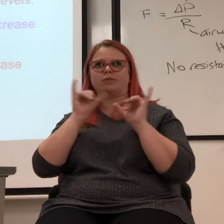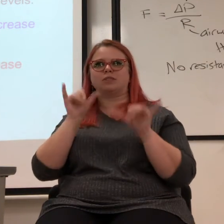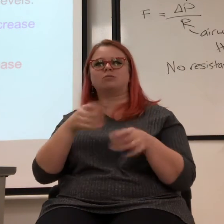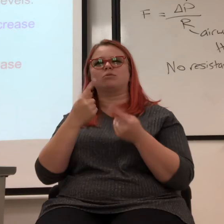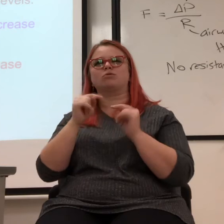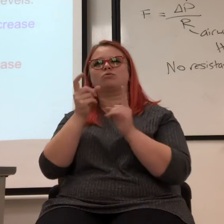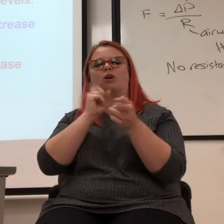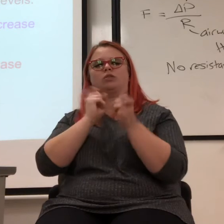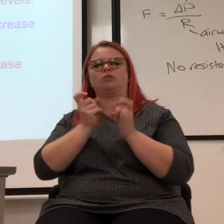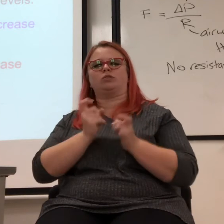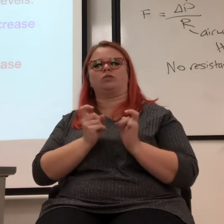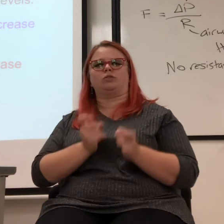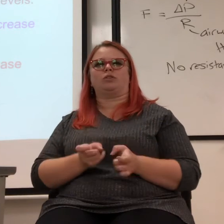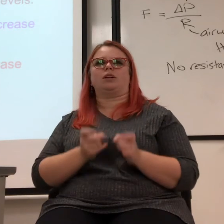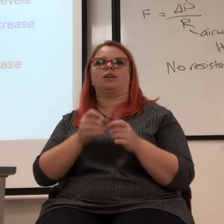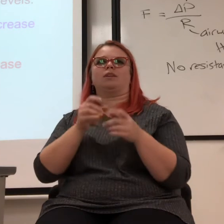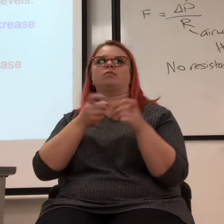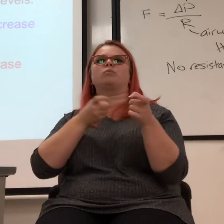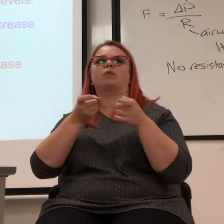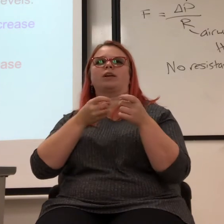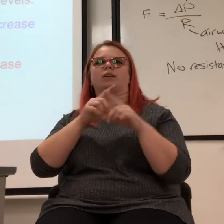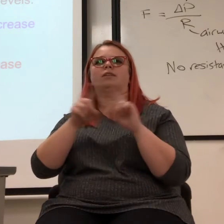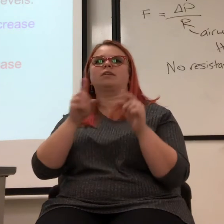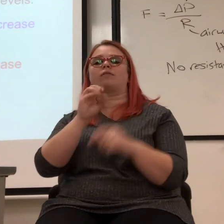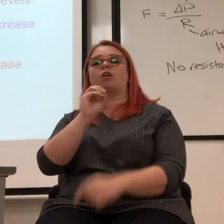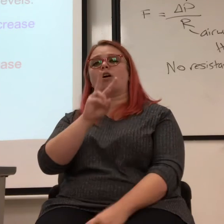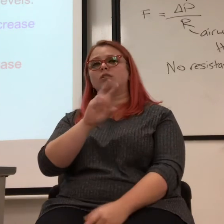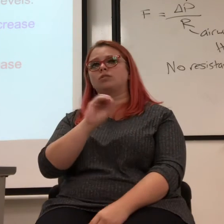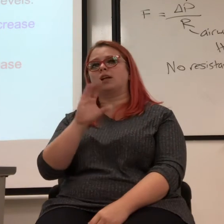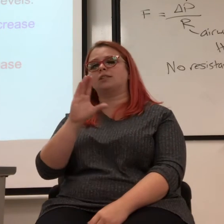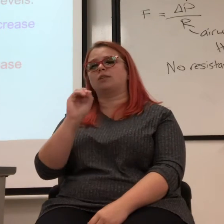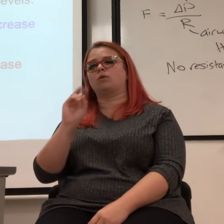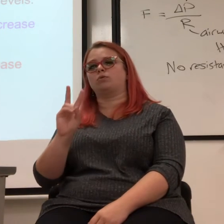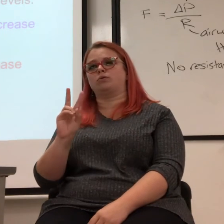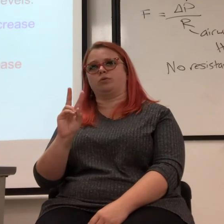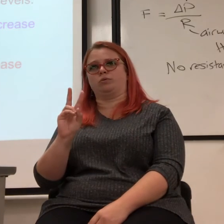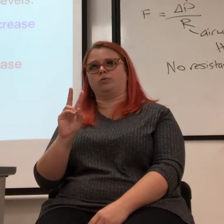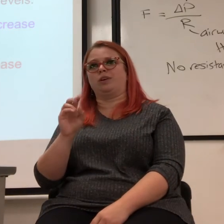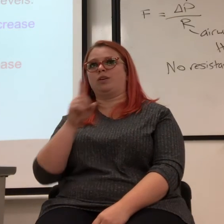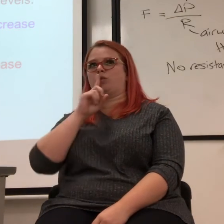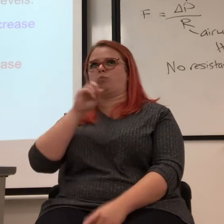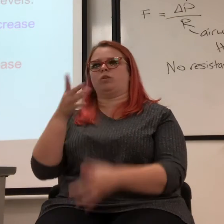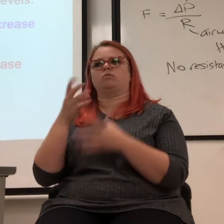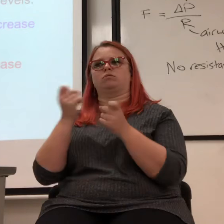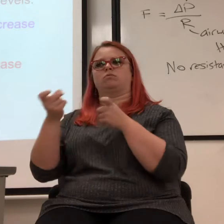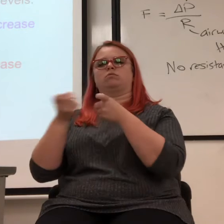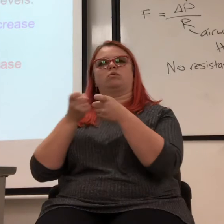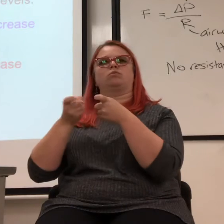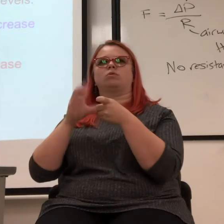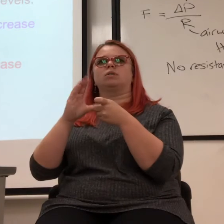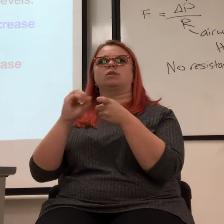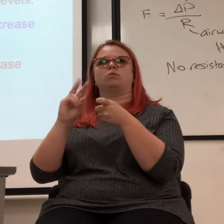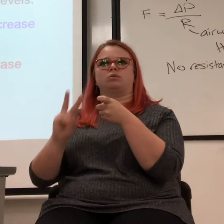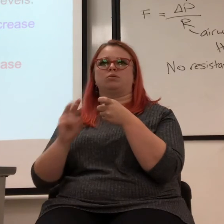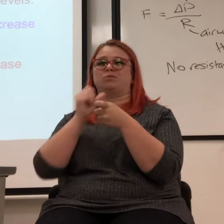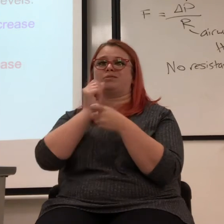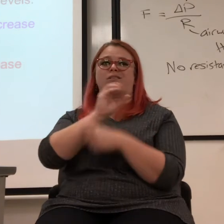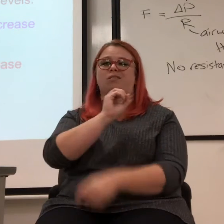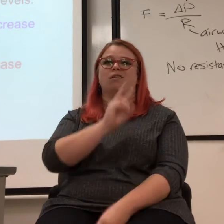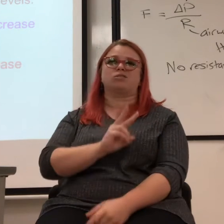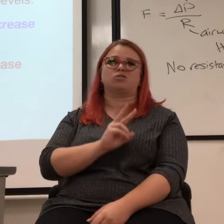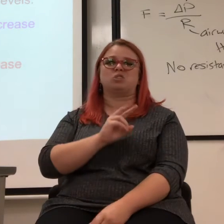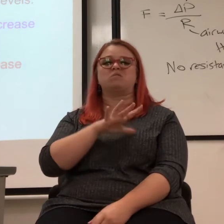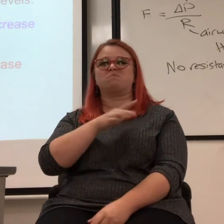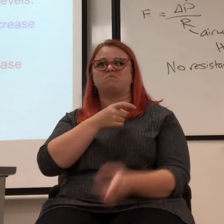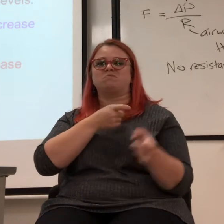regulate oxygen and CO2 levels. And the one that's tightly regulated is CO2, not oxygen. You might